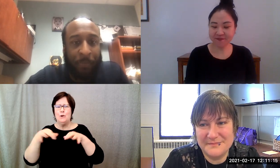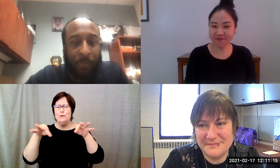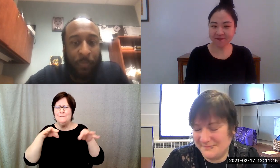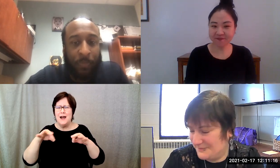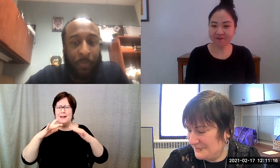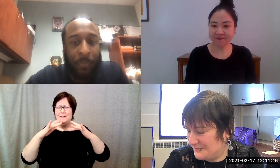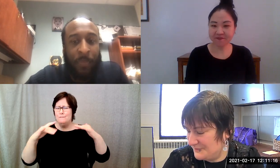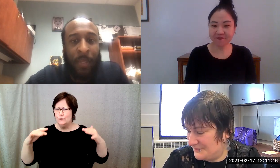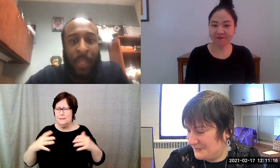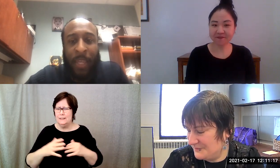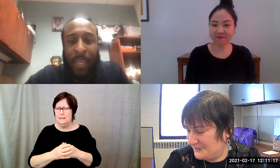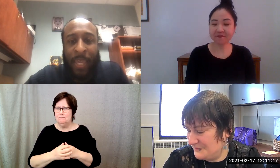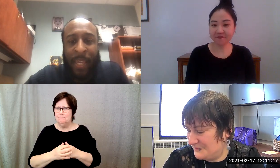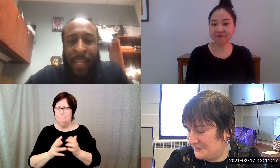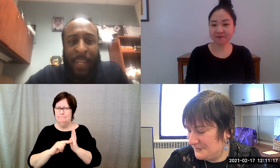diversity?